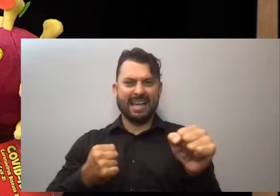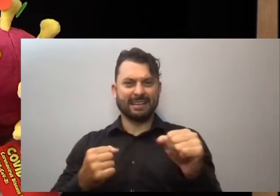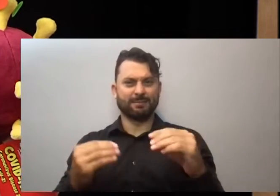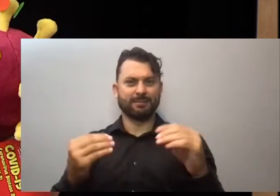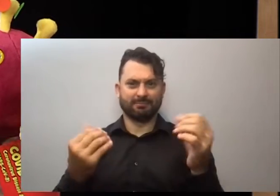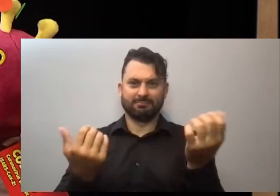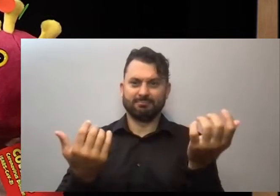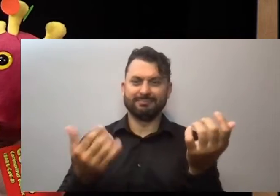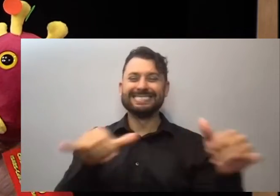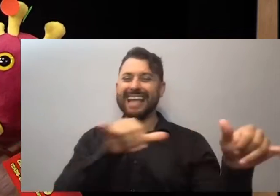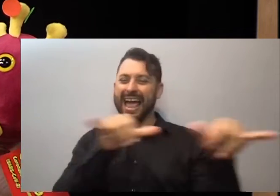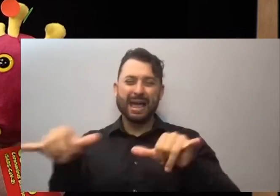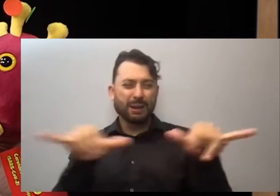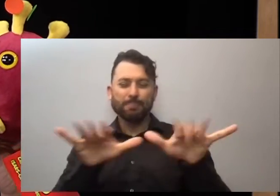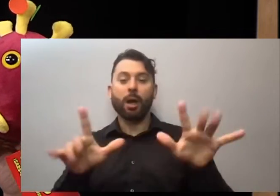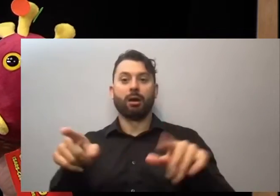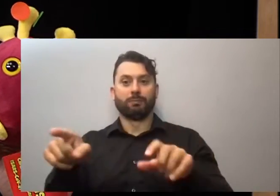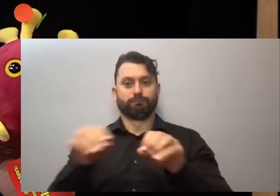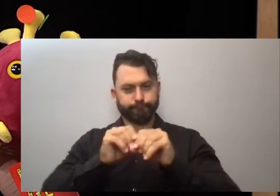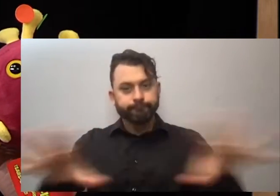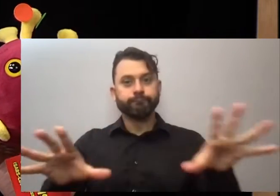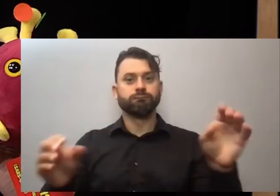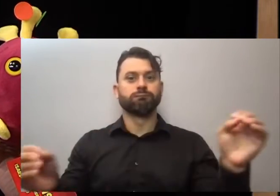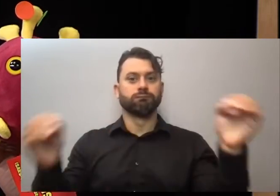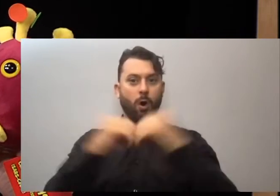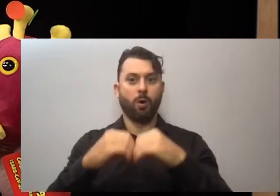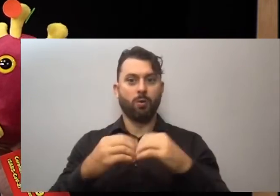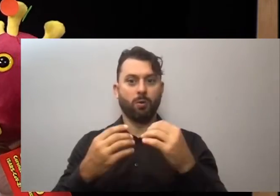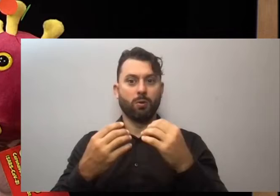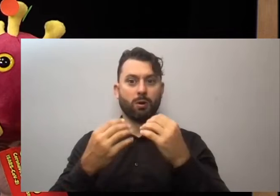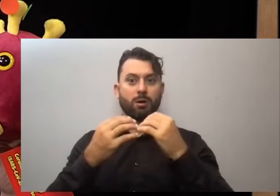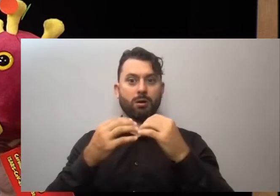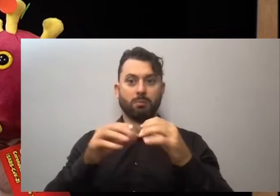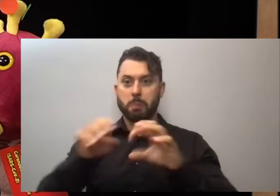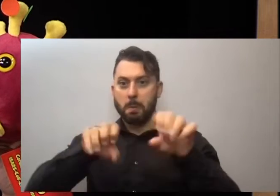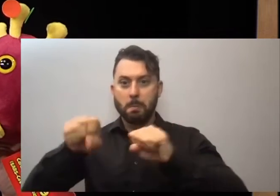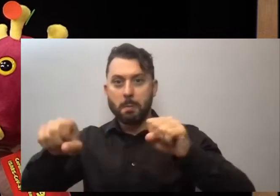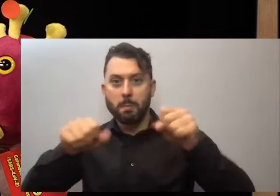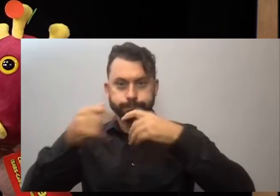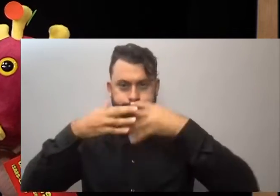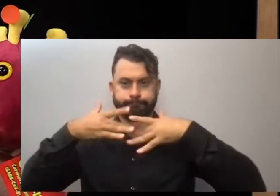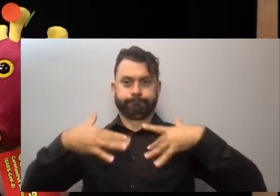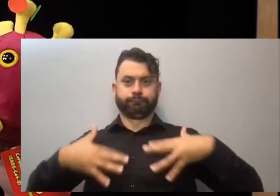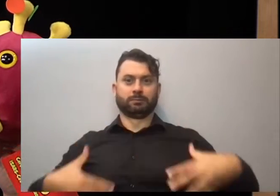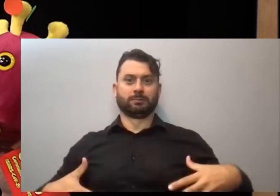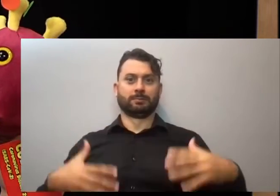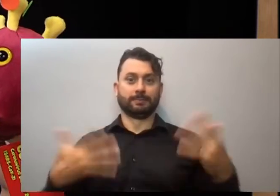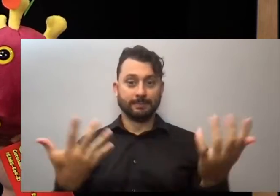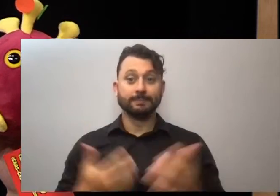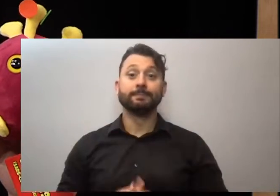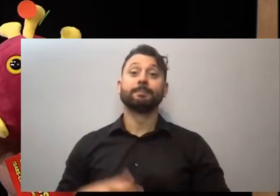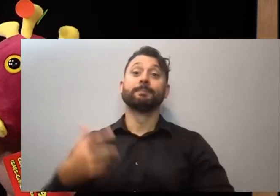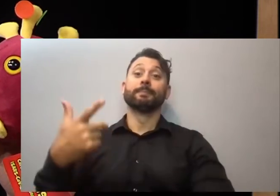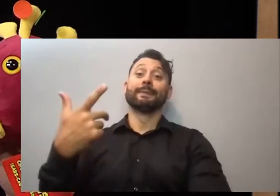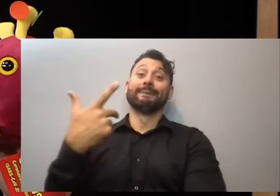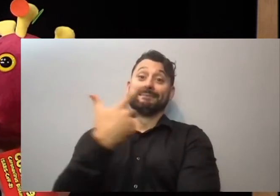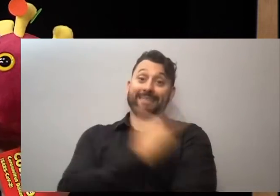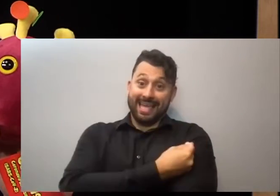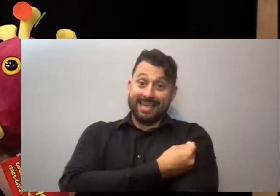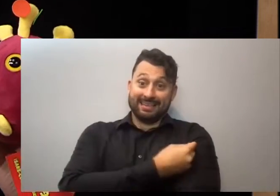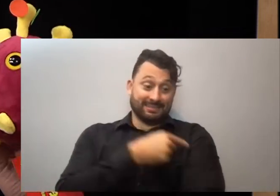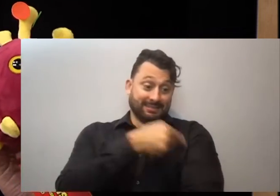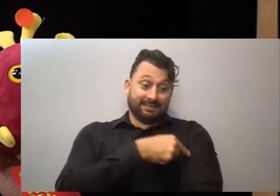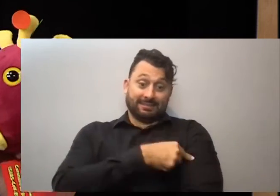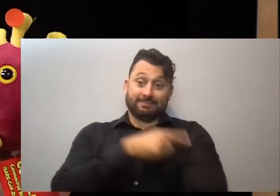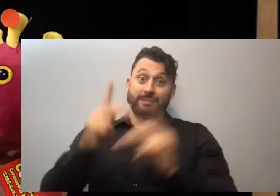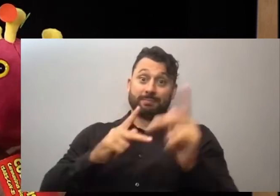seeing breakthrough cases on people that are vaccinated, but for those that are not, they have a much higher chance that they're going to